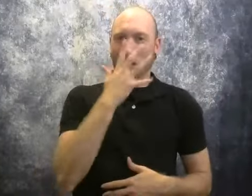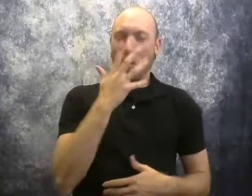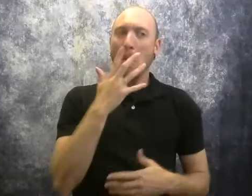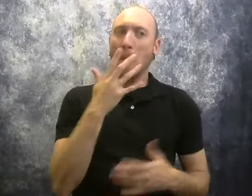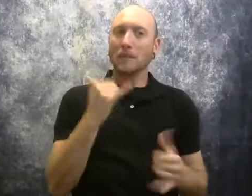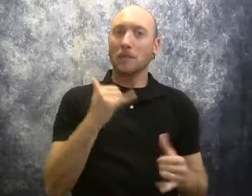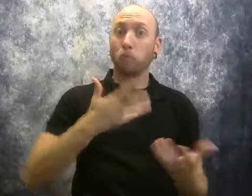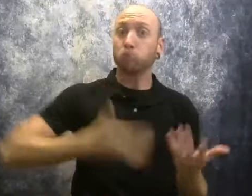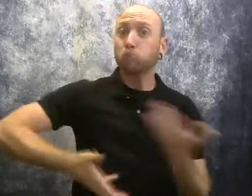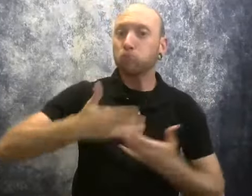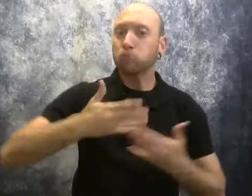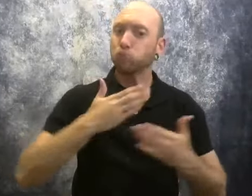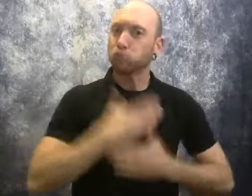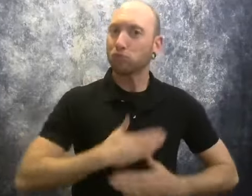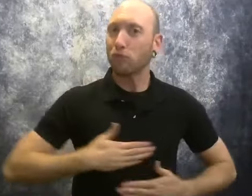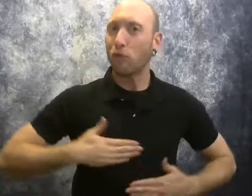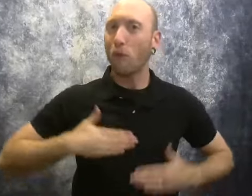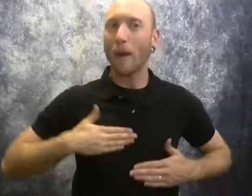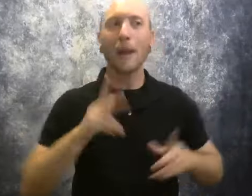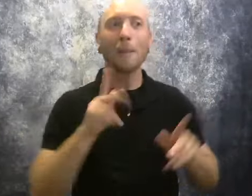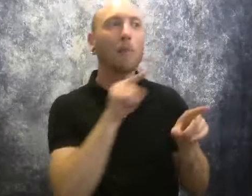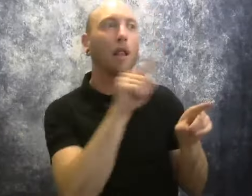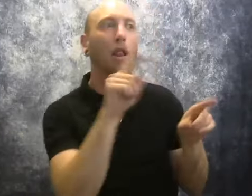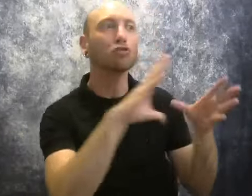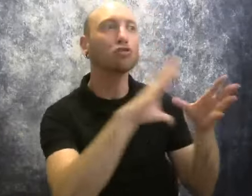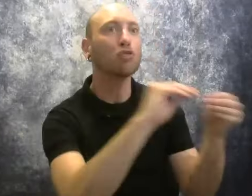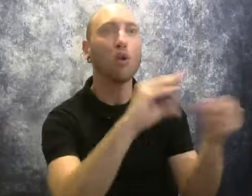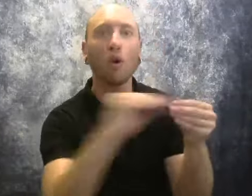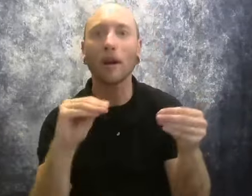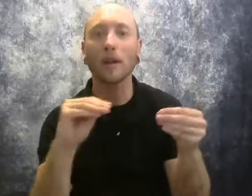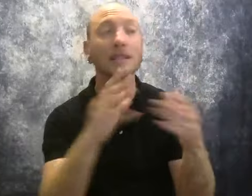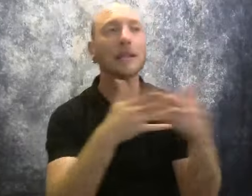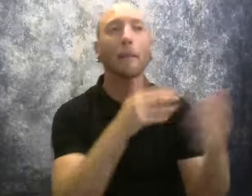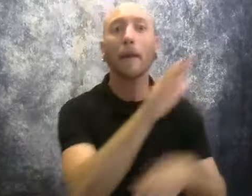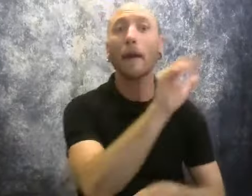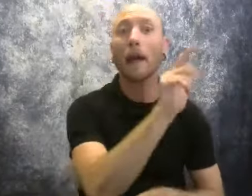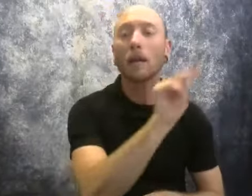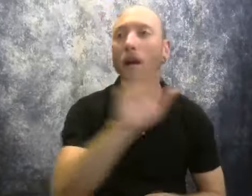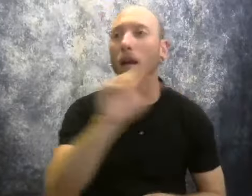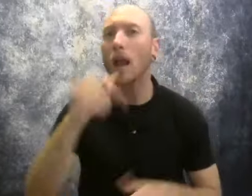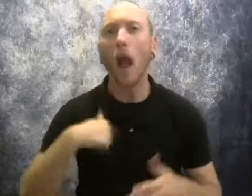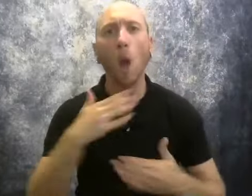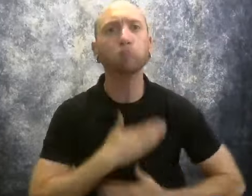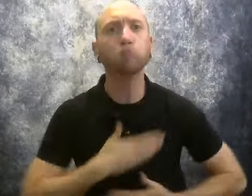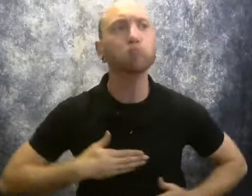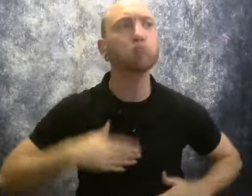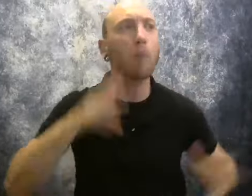fair, but however, I quite enjoyed all the sharings I'd hear, either from some other Al-Anon people or from the AAs.